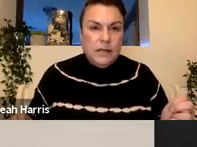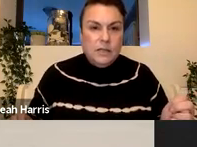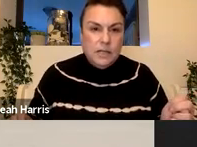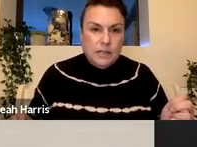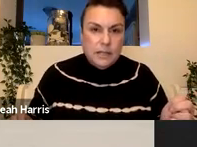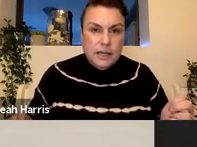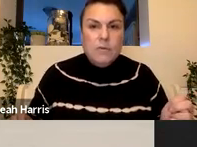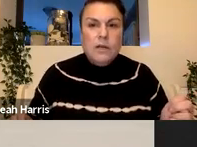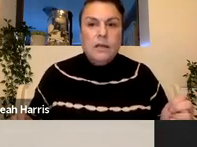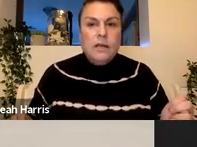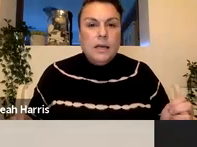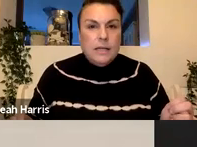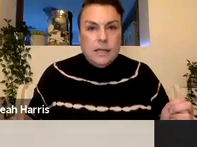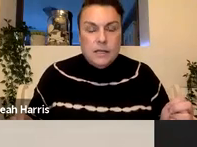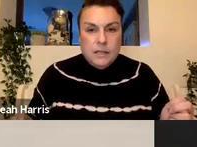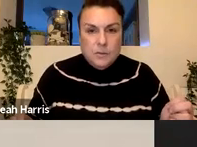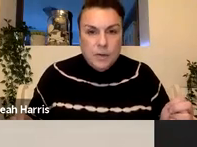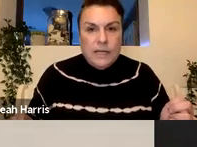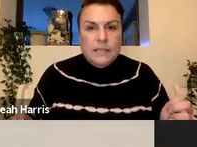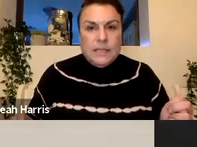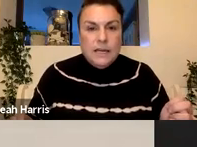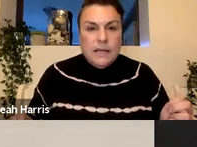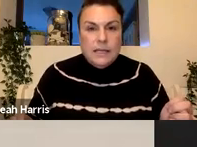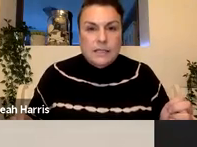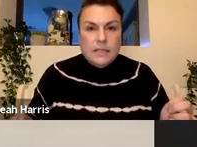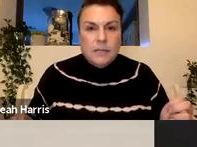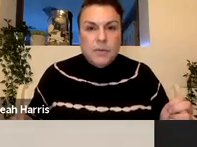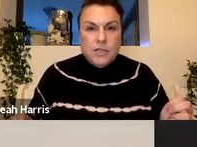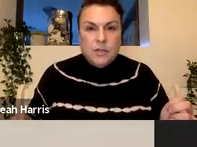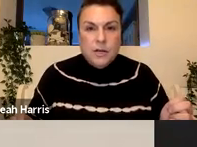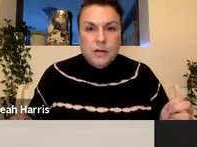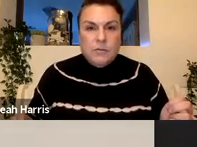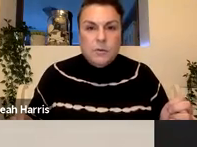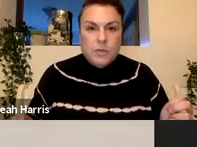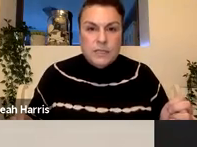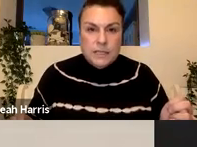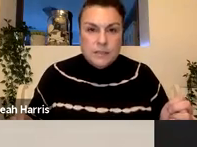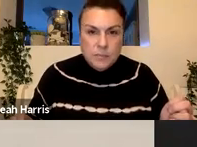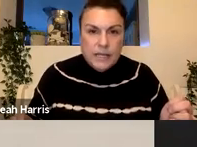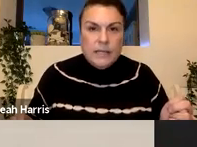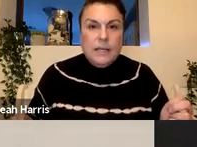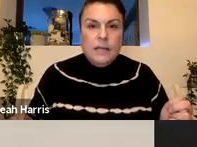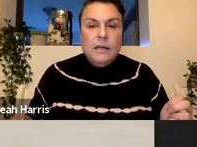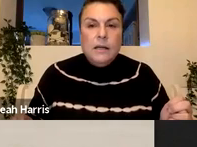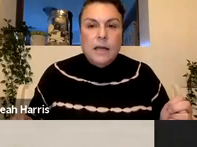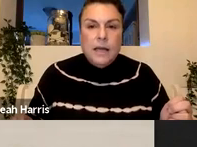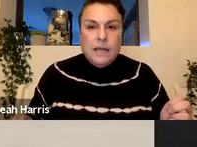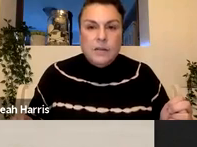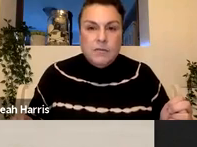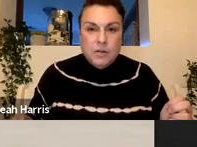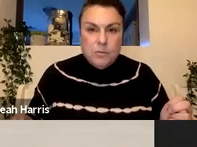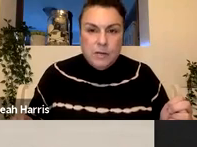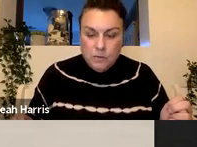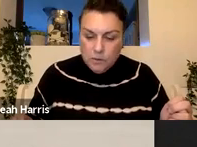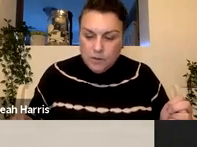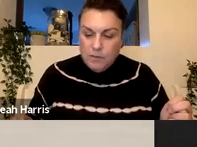uh looking at the camera and then on the right hand side is a picture of princess blanding and